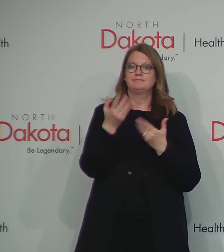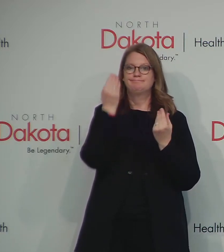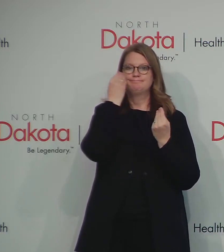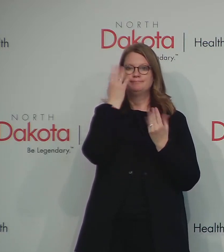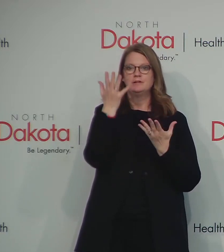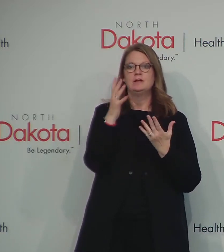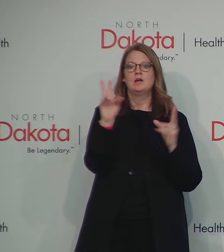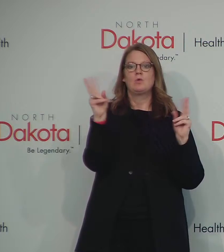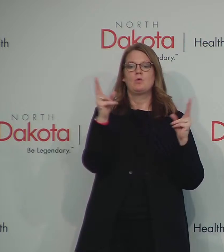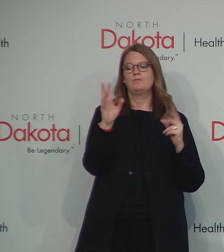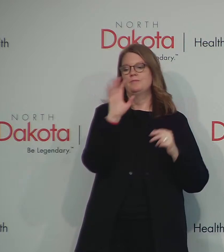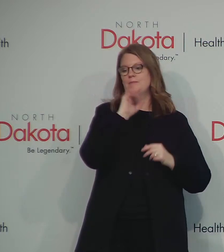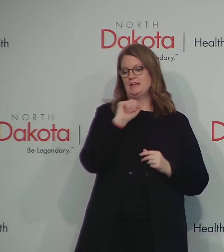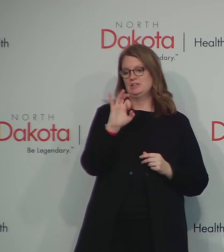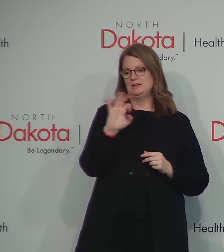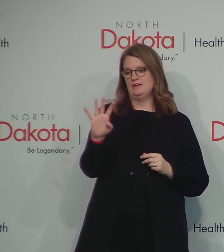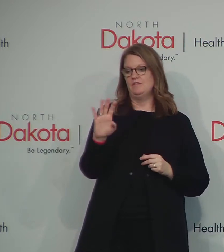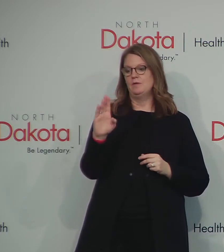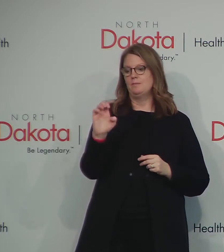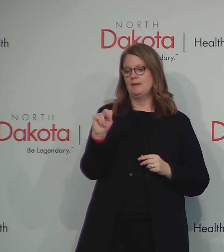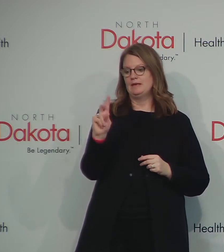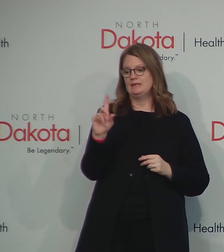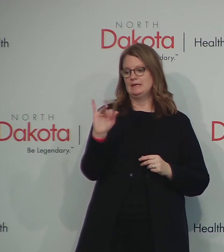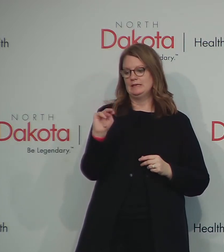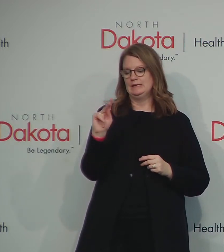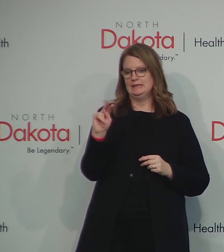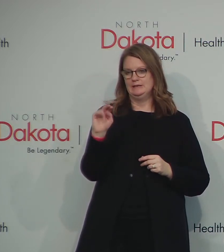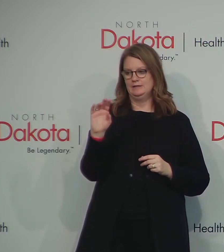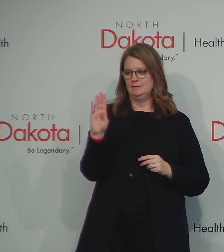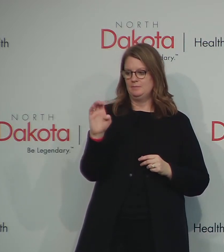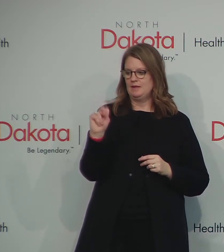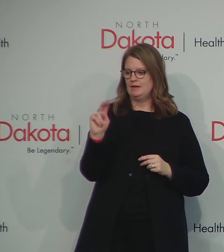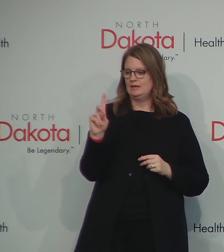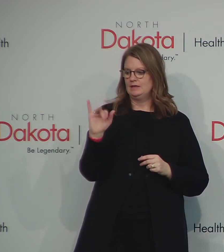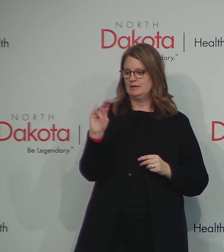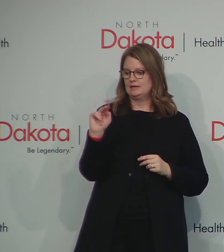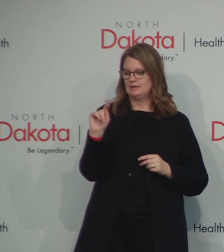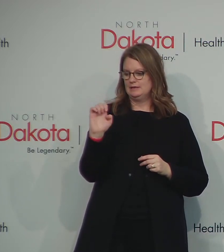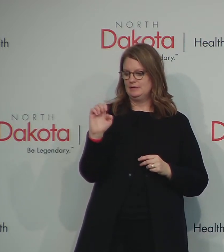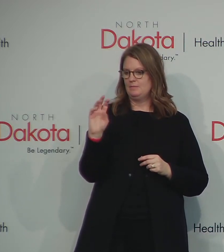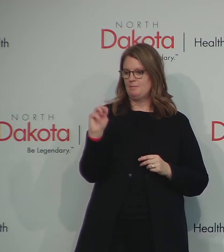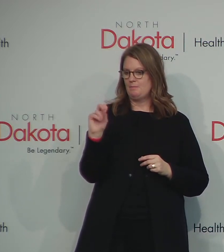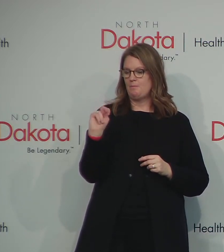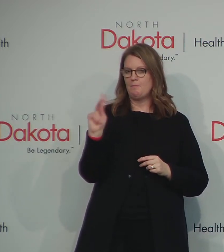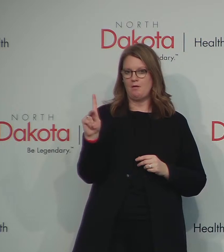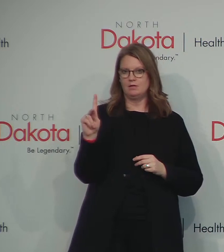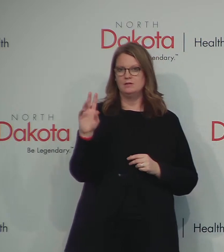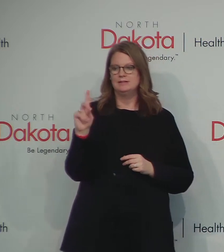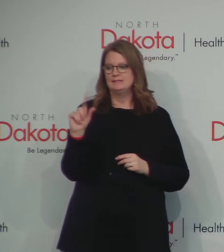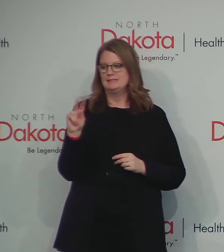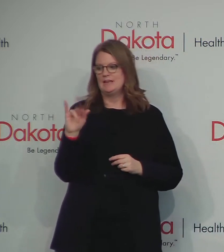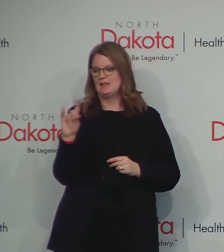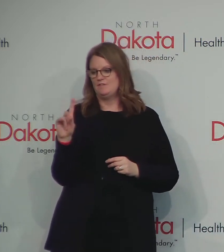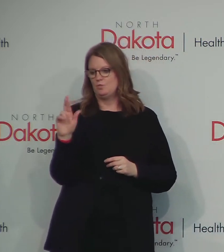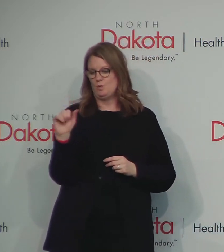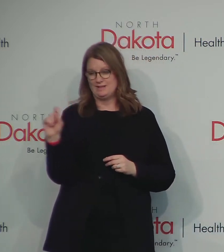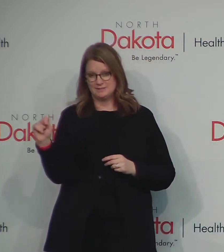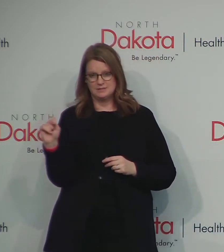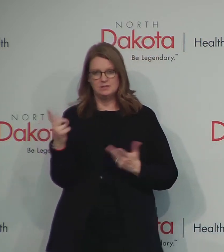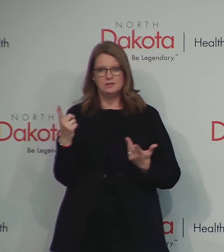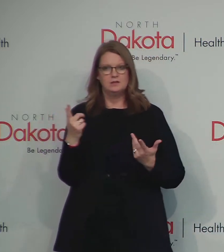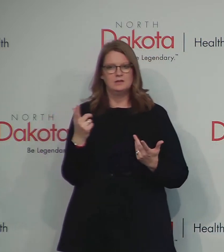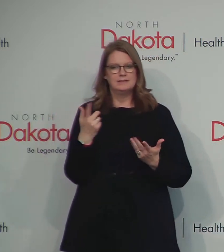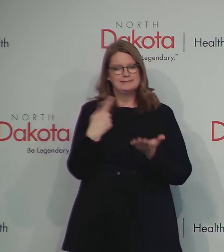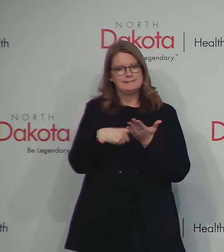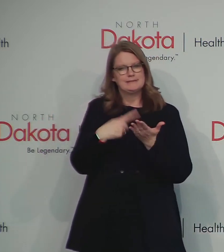today from 94-year-old Benedictine monk David Stendhal Rast, and he talks about what grateful